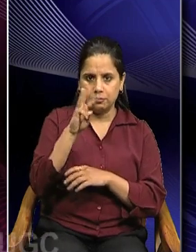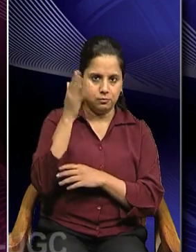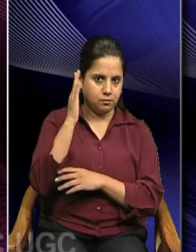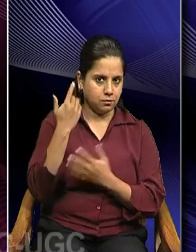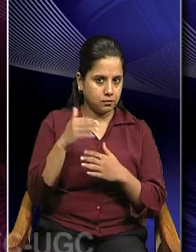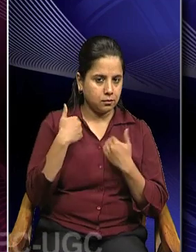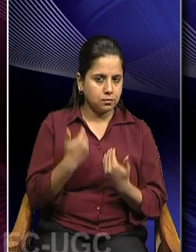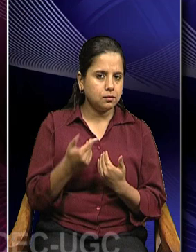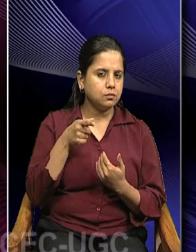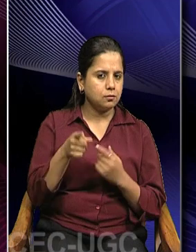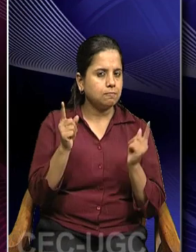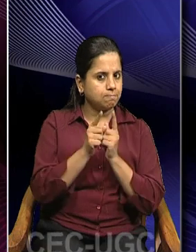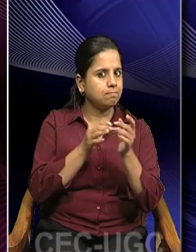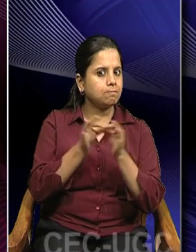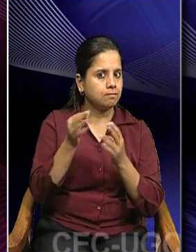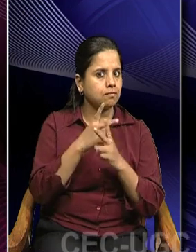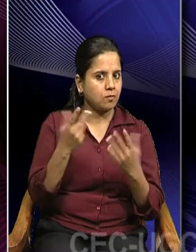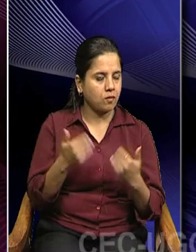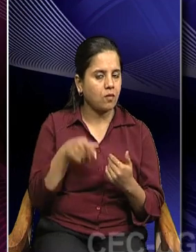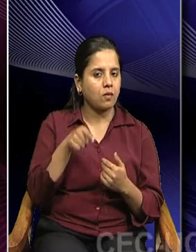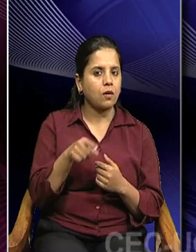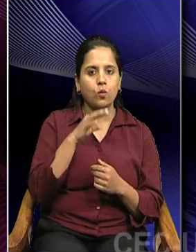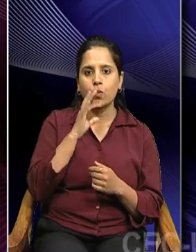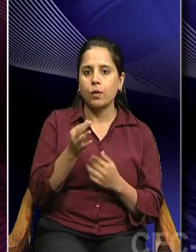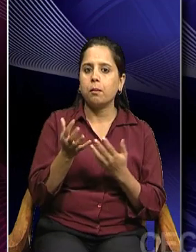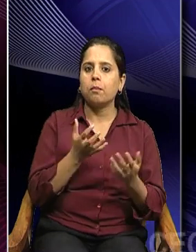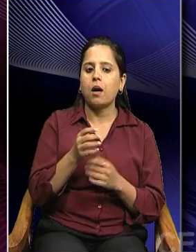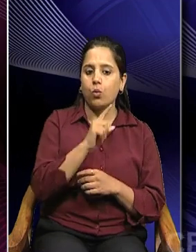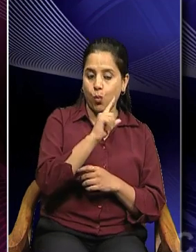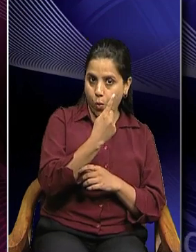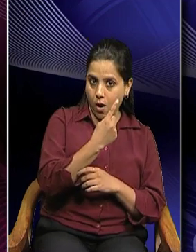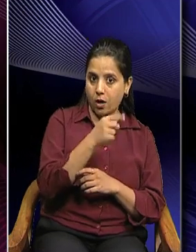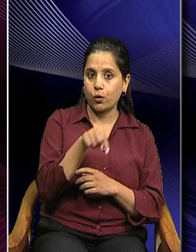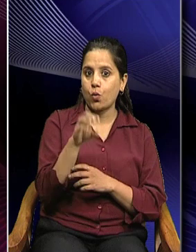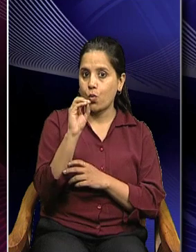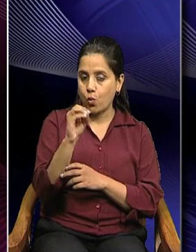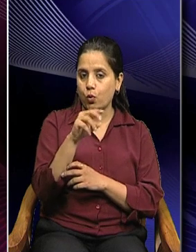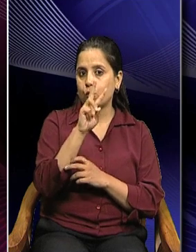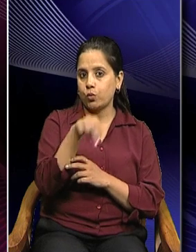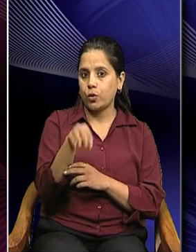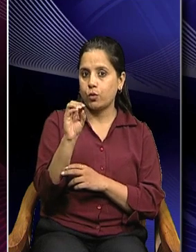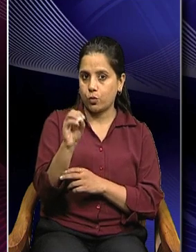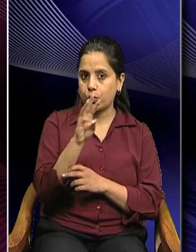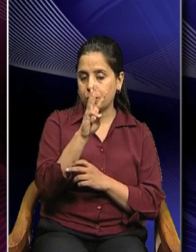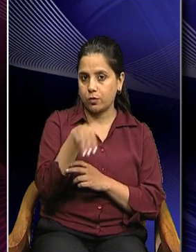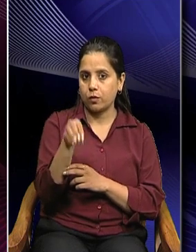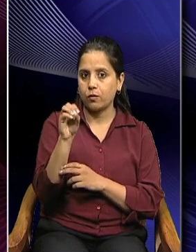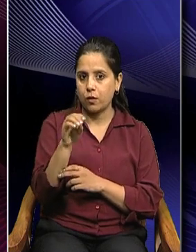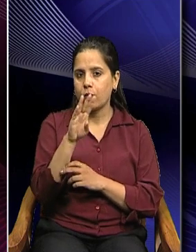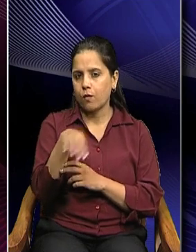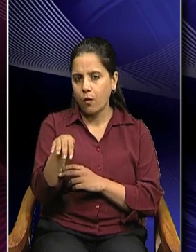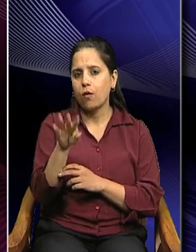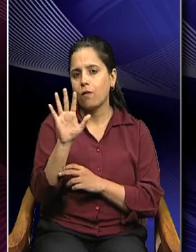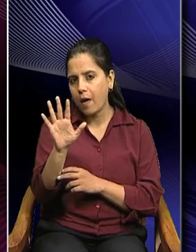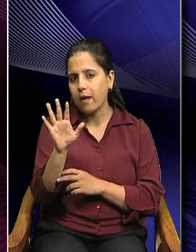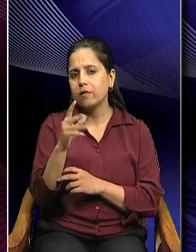of mine, I briefly explained to you what exactly marketing 1.0, marketing 2.0, 3, 4 and